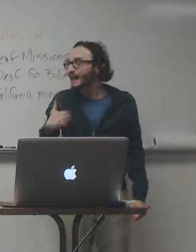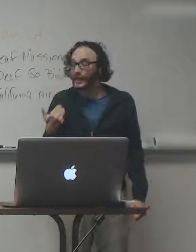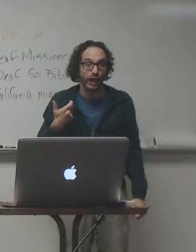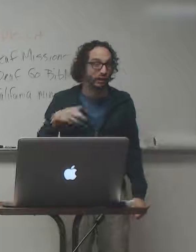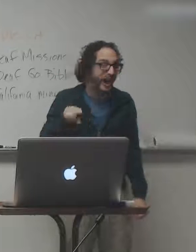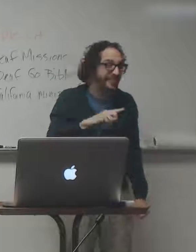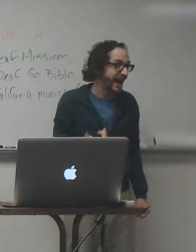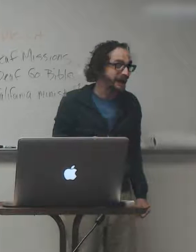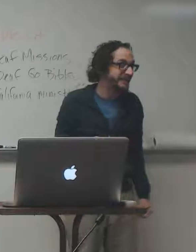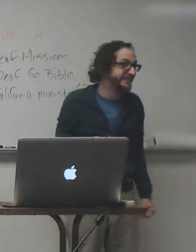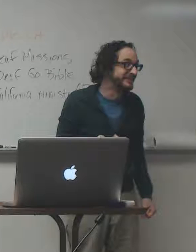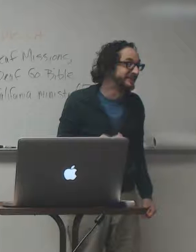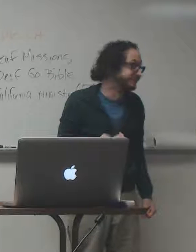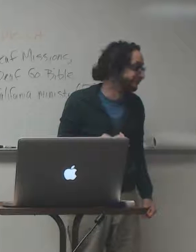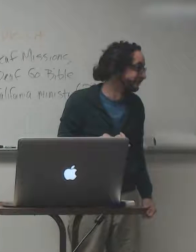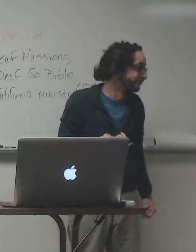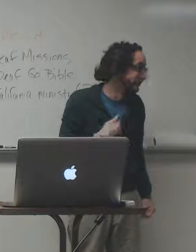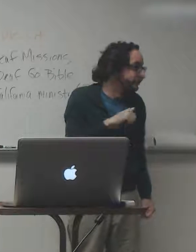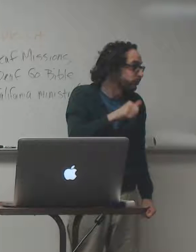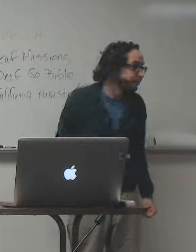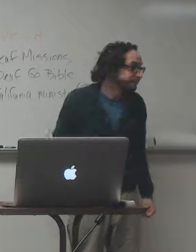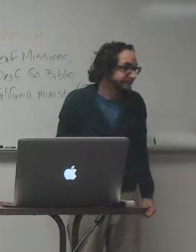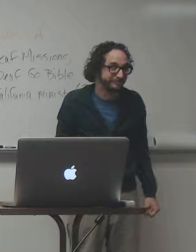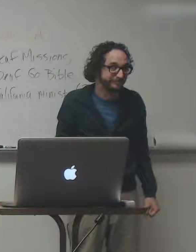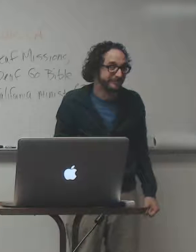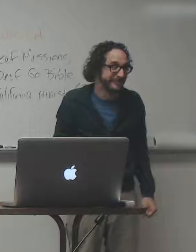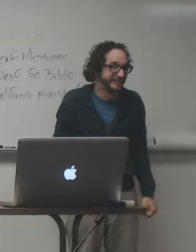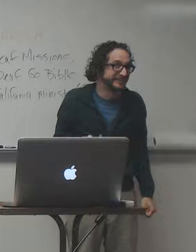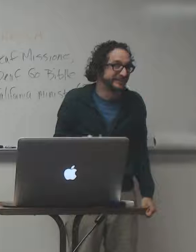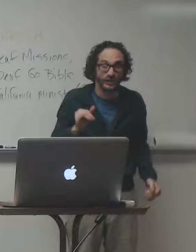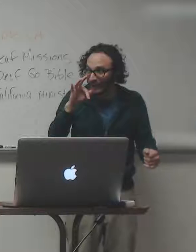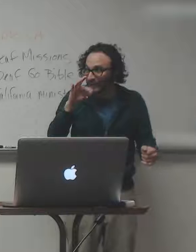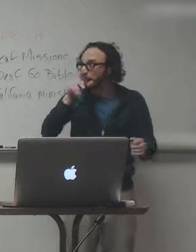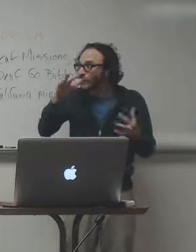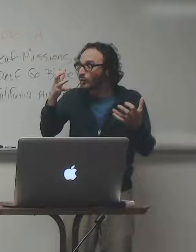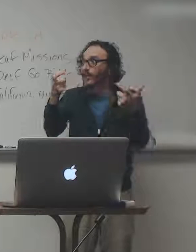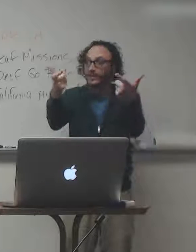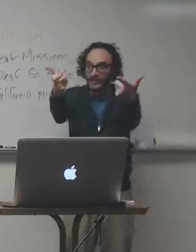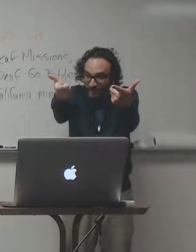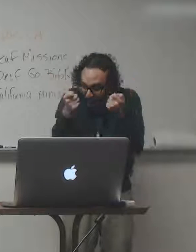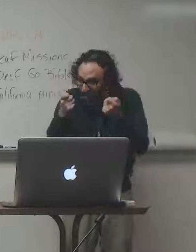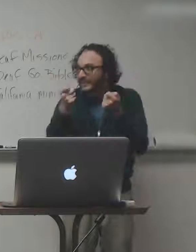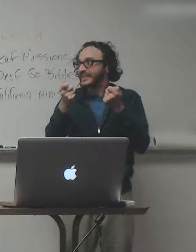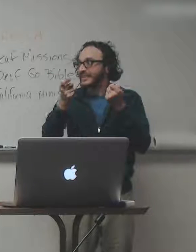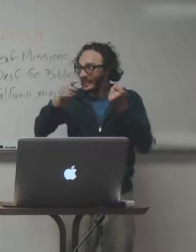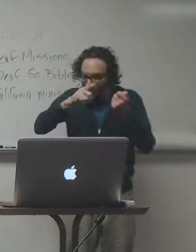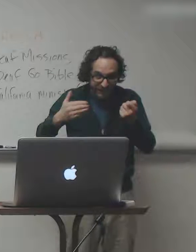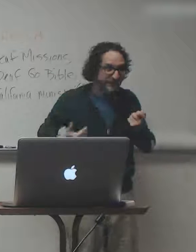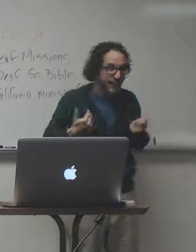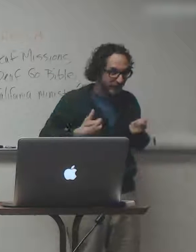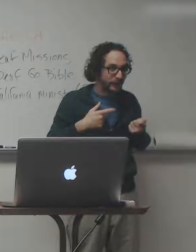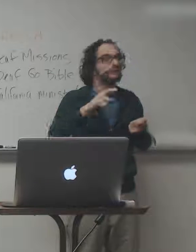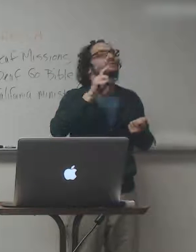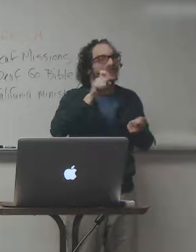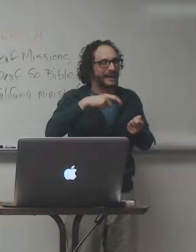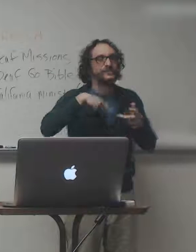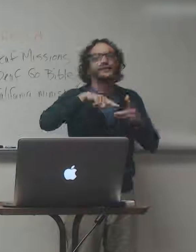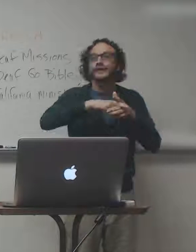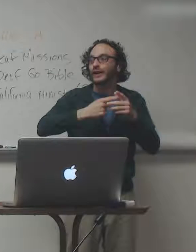Many preachers are getting old. We don't have a lot of the young preachers who are coming in. We really want to get